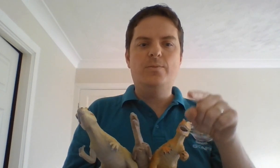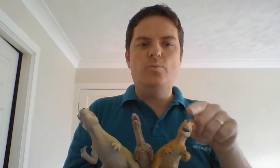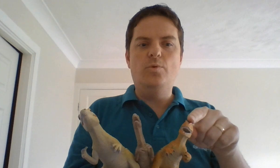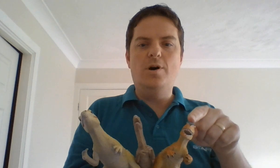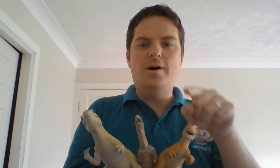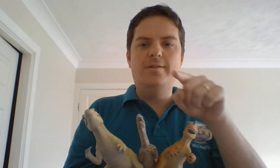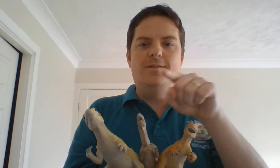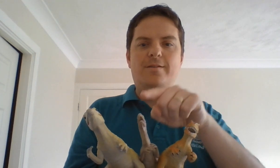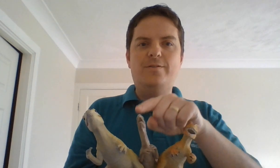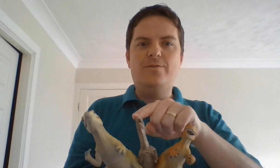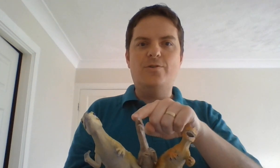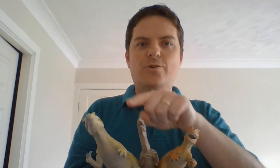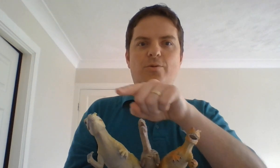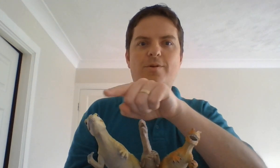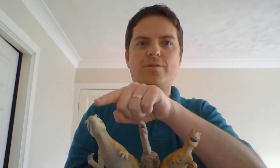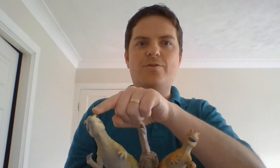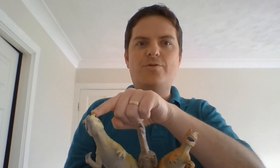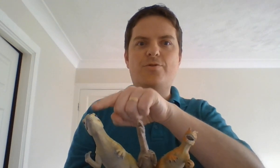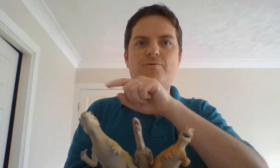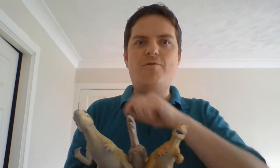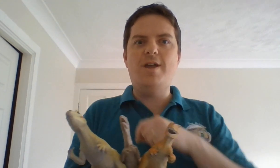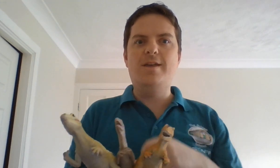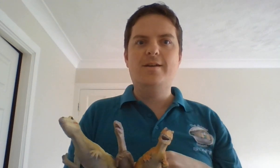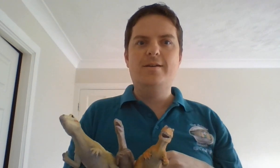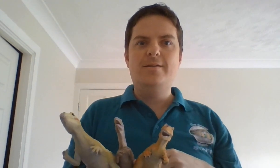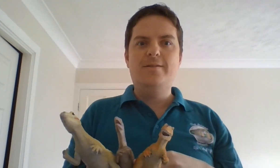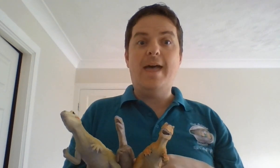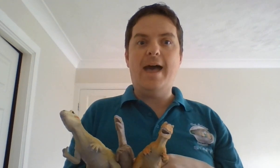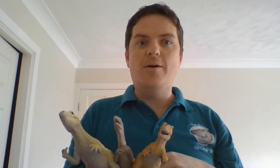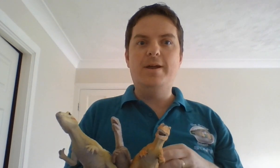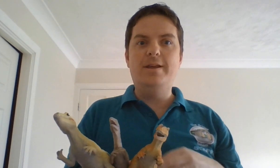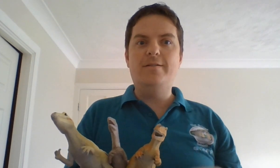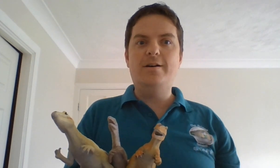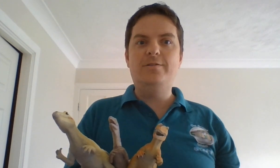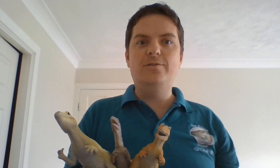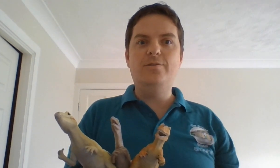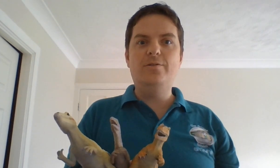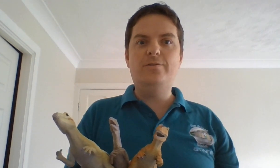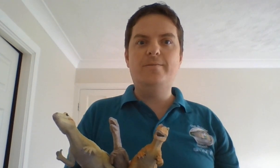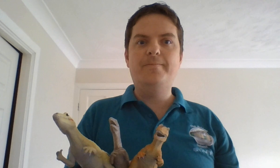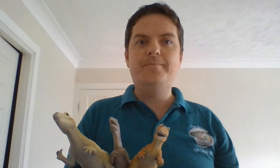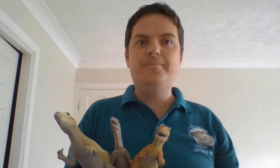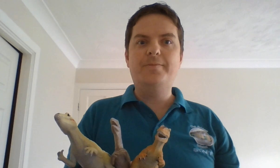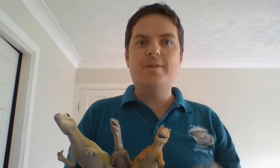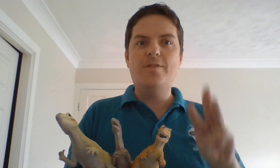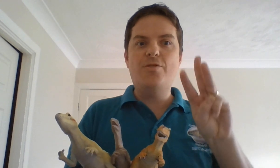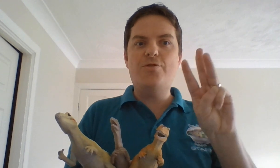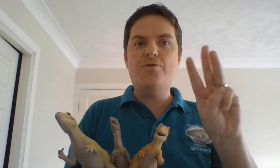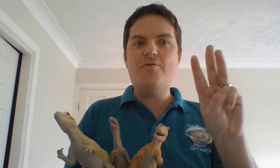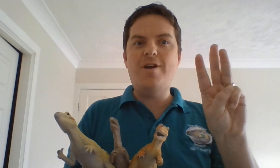One, two, three. How many dinosaurs? Three.